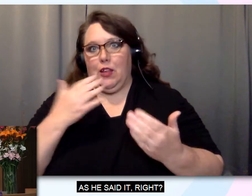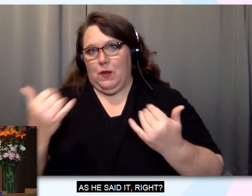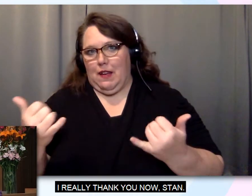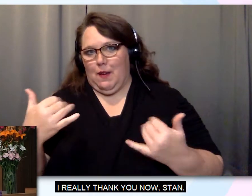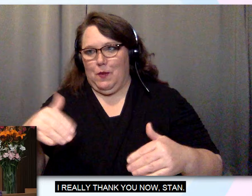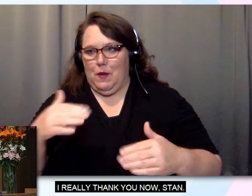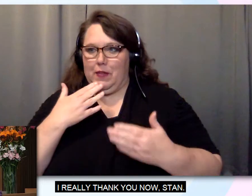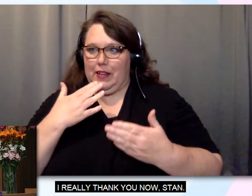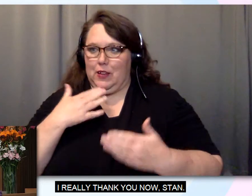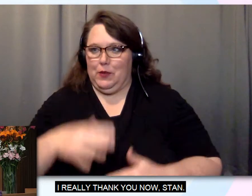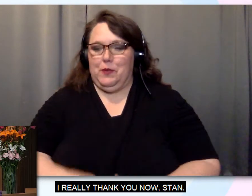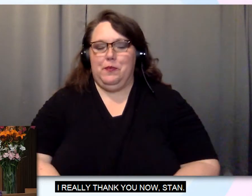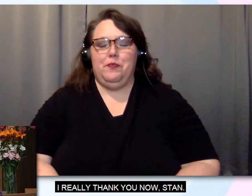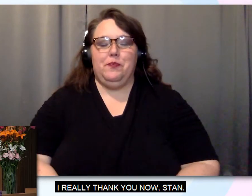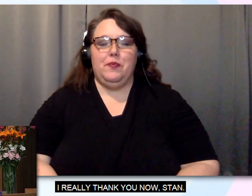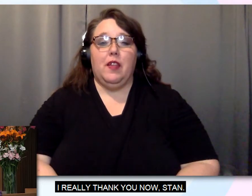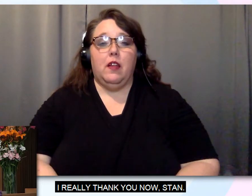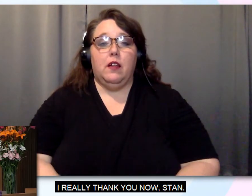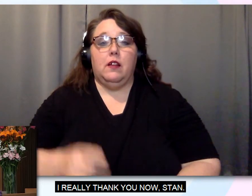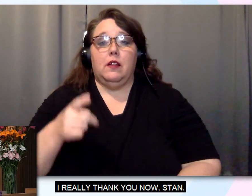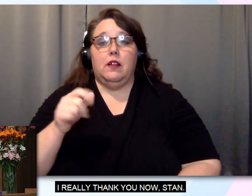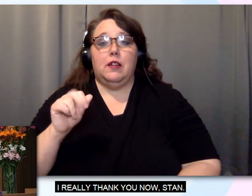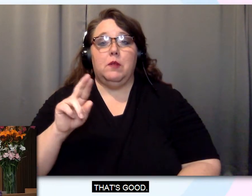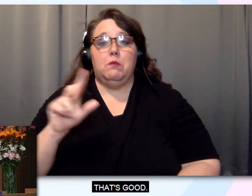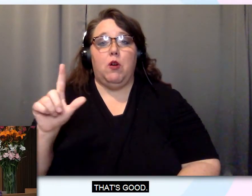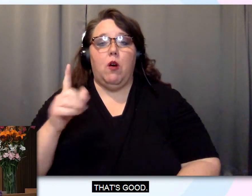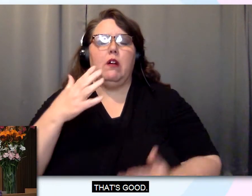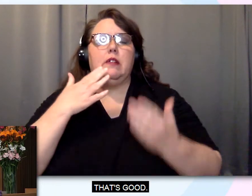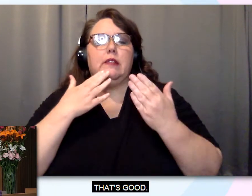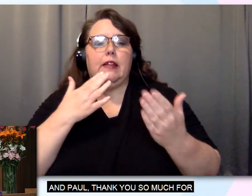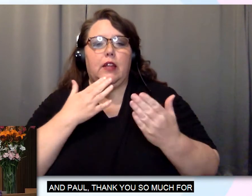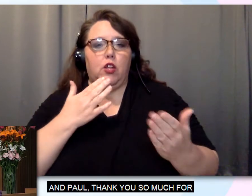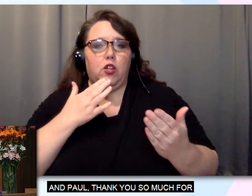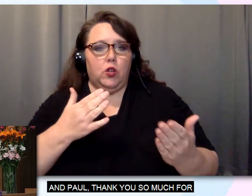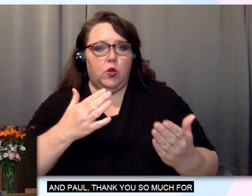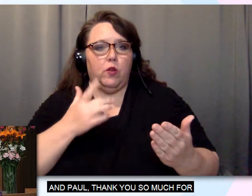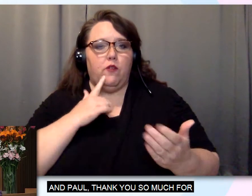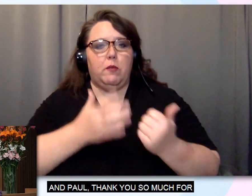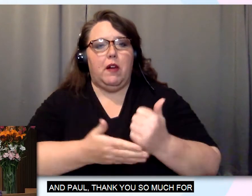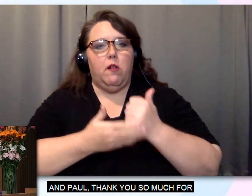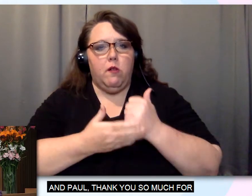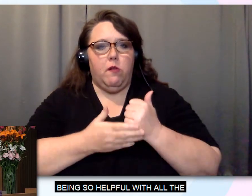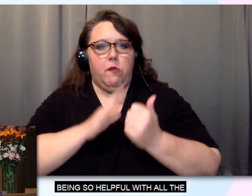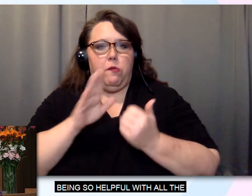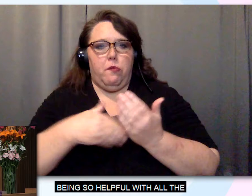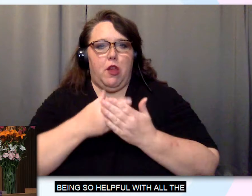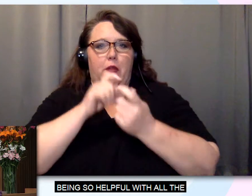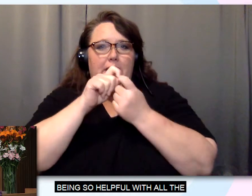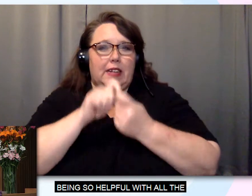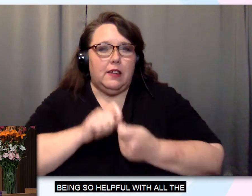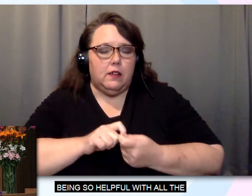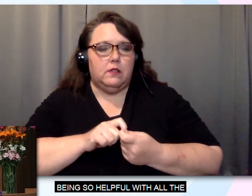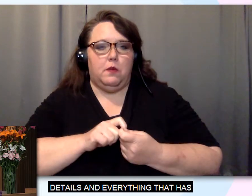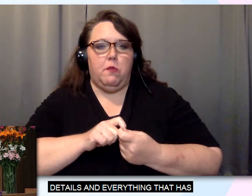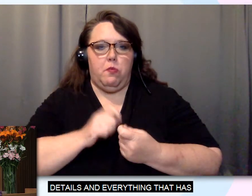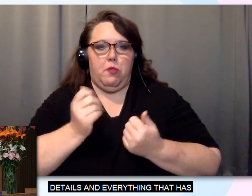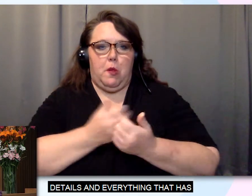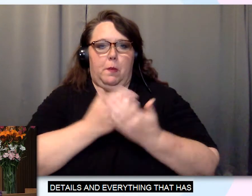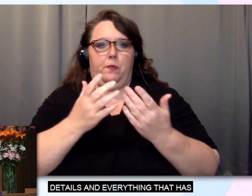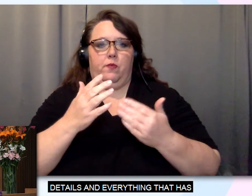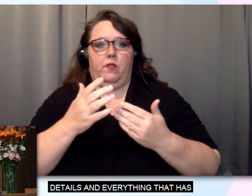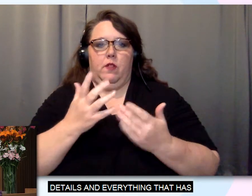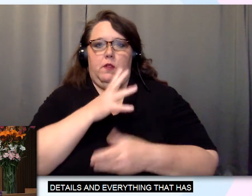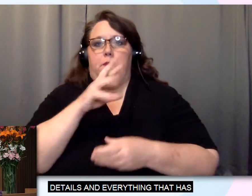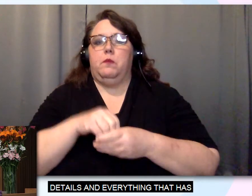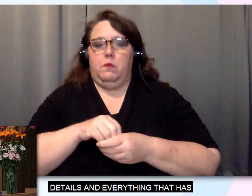I really thank you now, Stan. It's good. And Paul, thank you so much for being so helpful with all the details